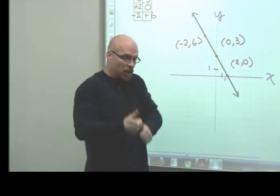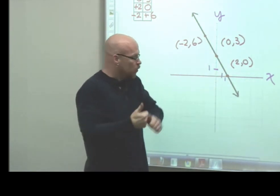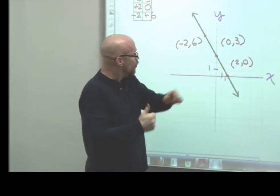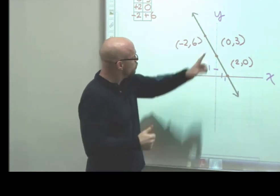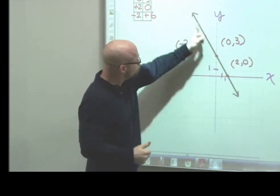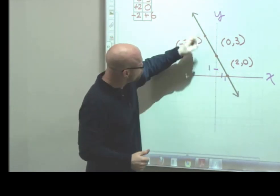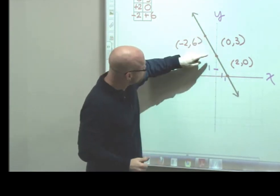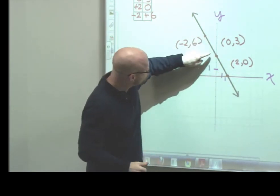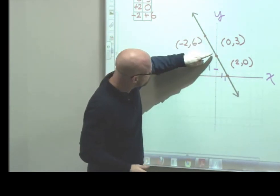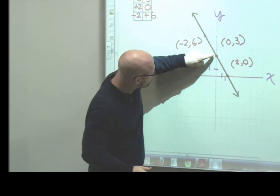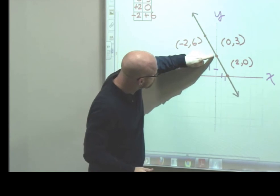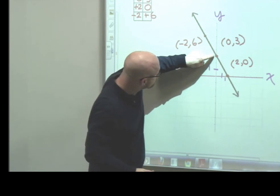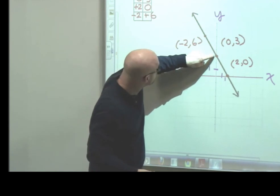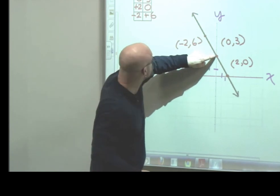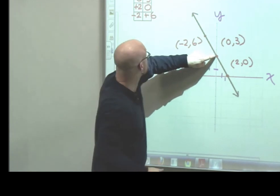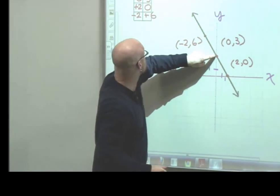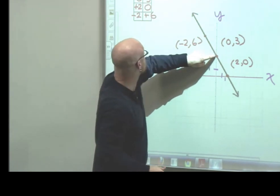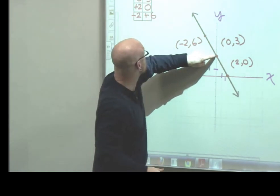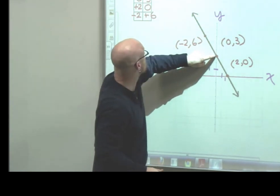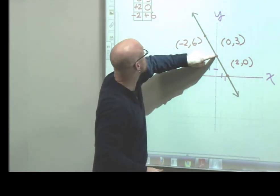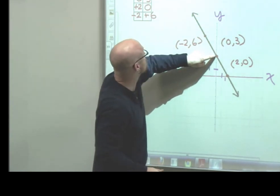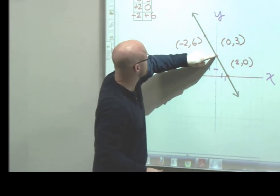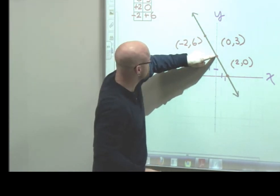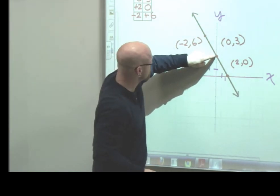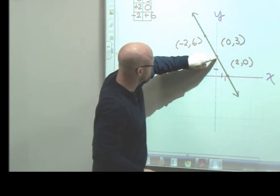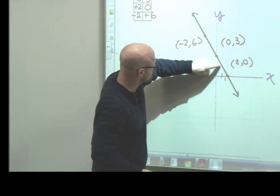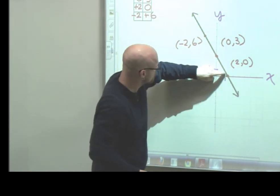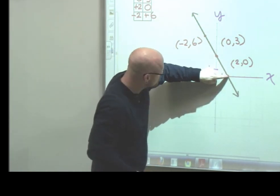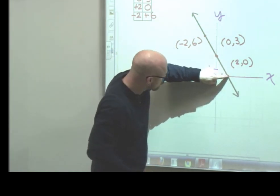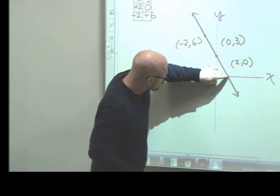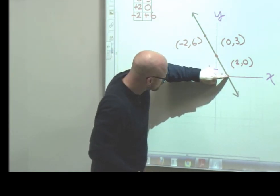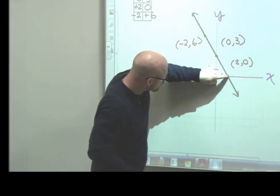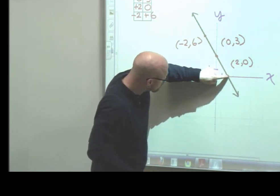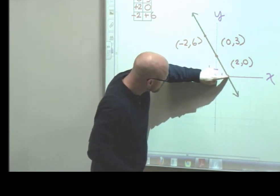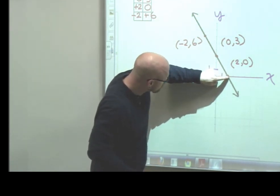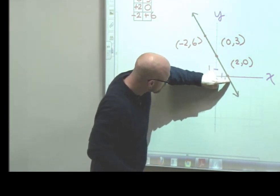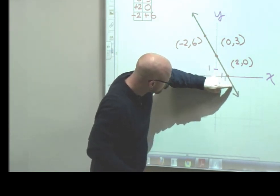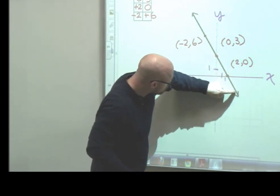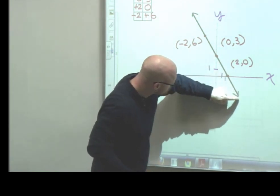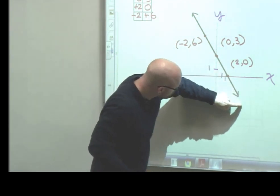Now I can find more x and y pairs that would satisfy this equation.